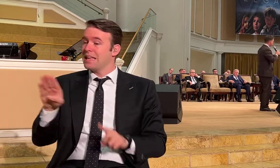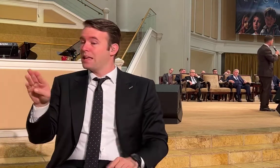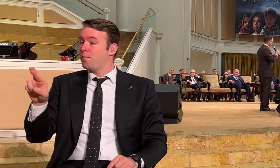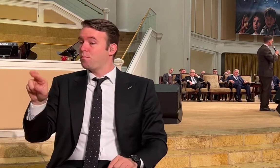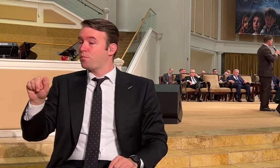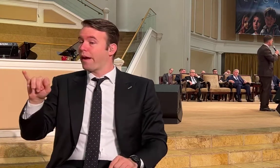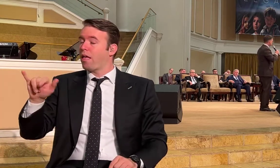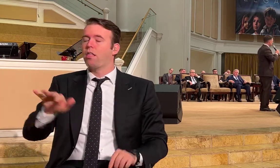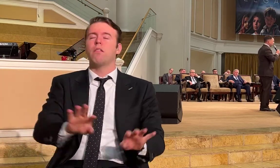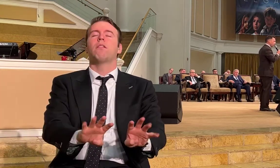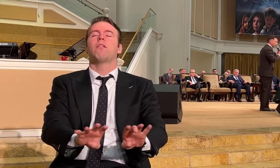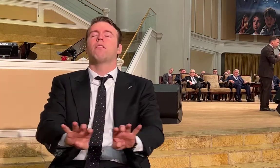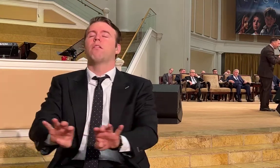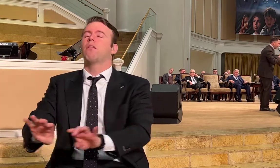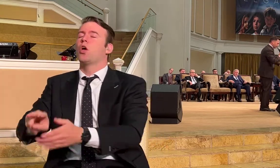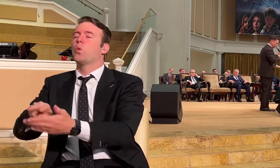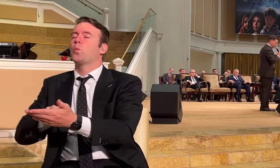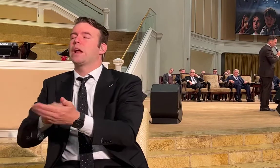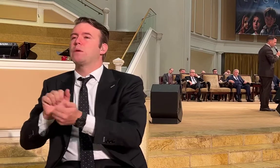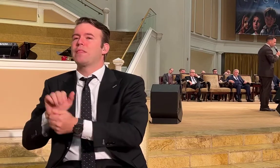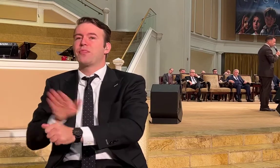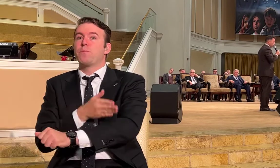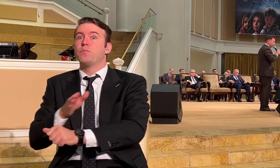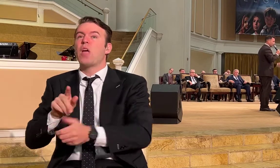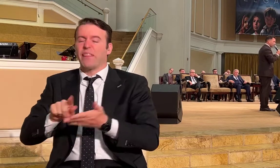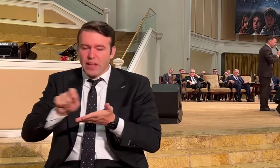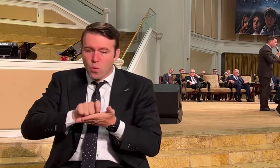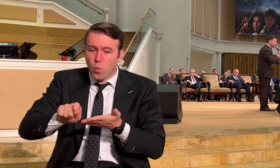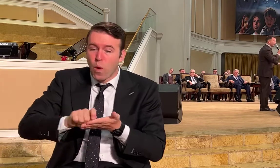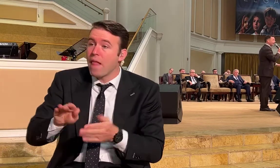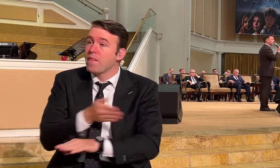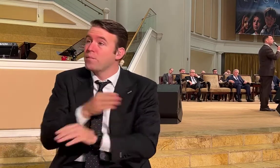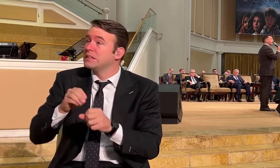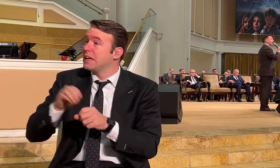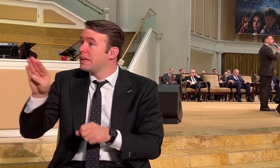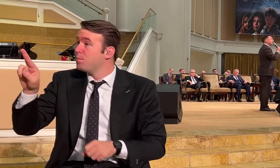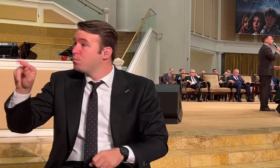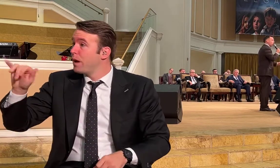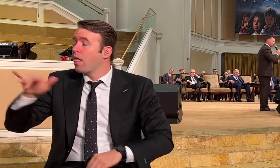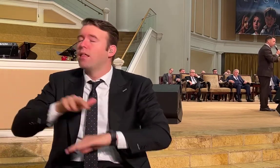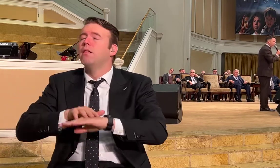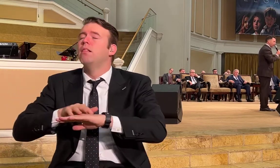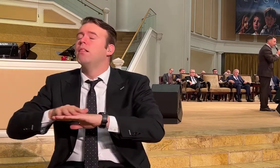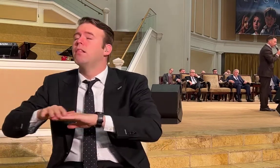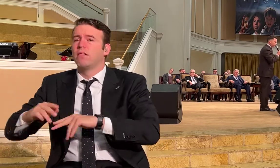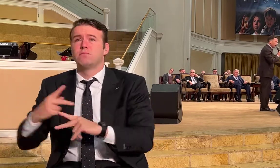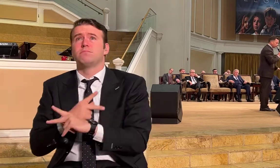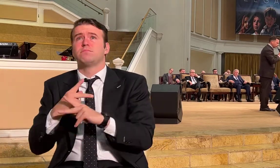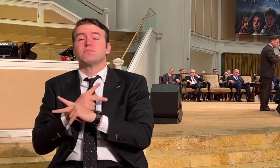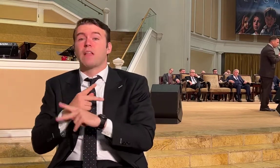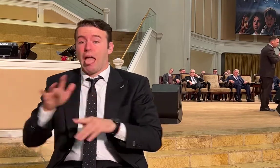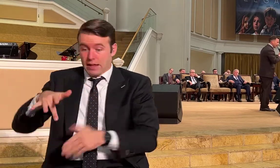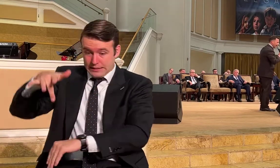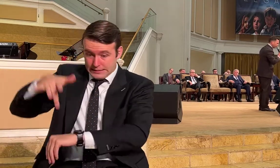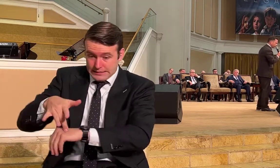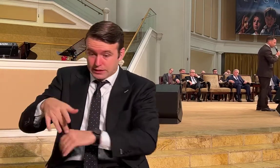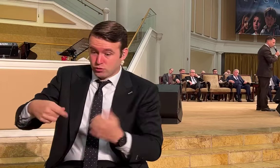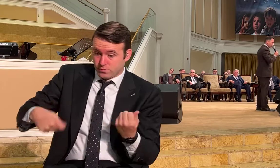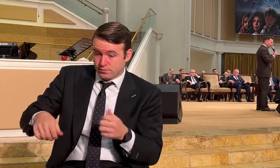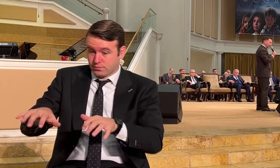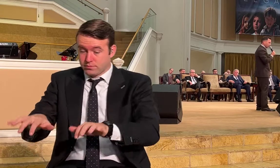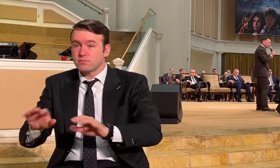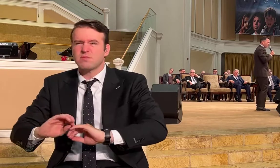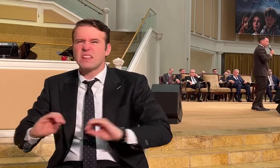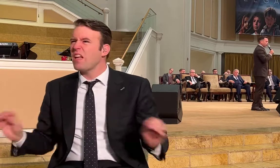Braille and then write it in Braille. Compose it in his head long before he ever touched it. The ironies